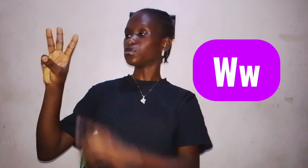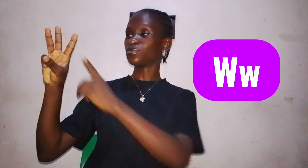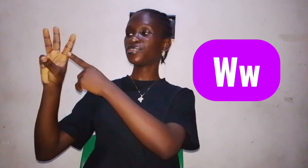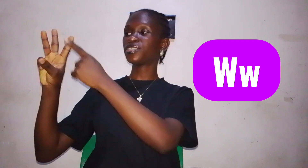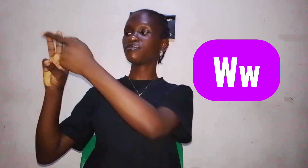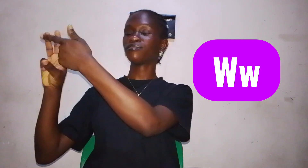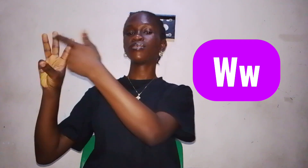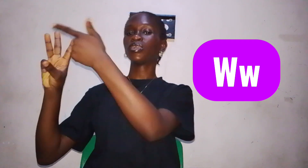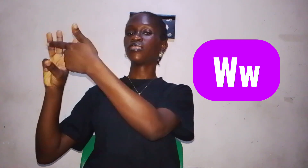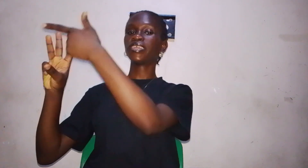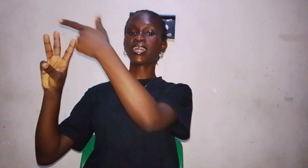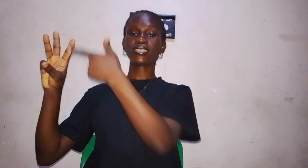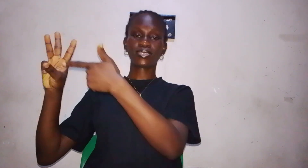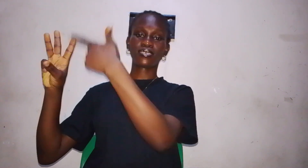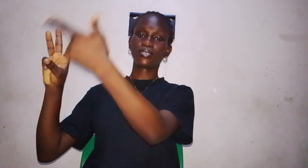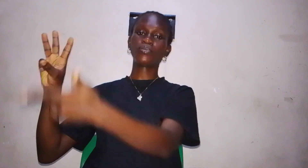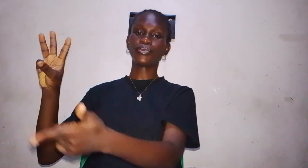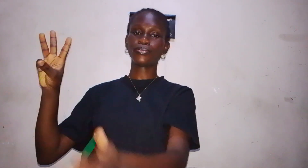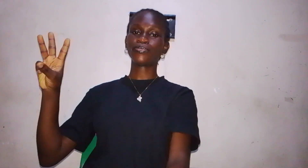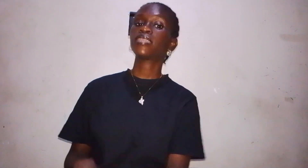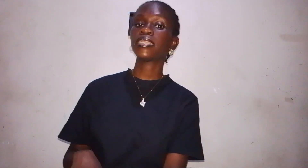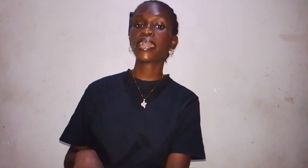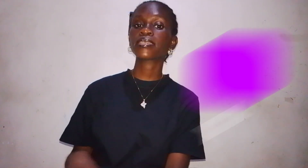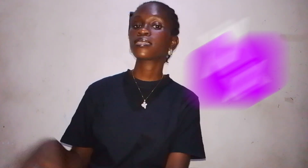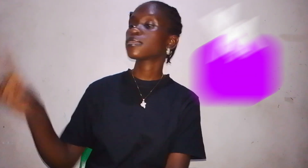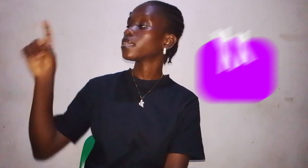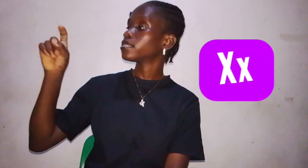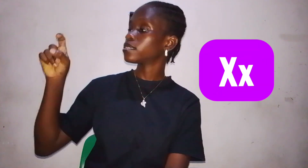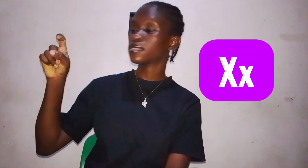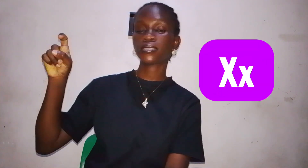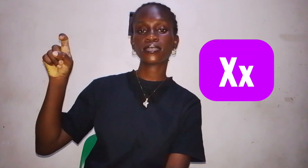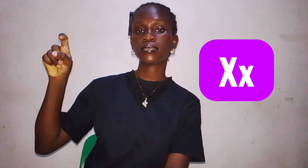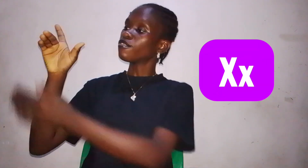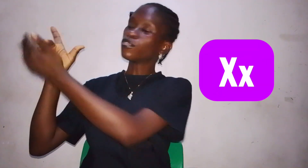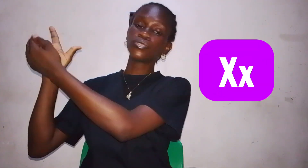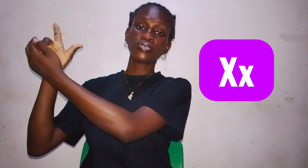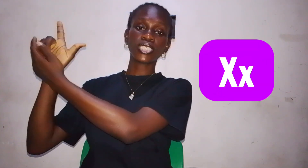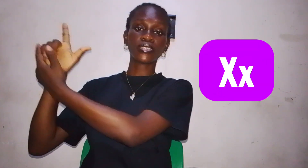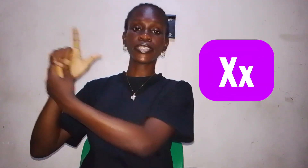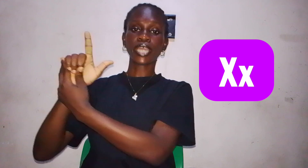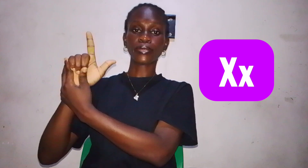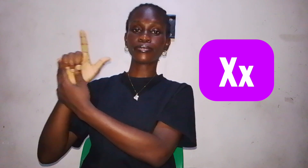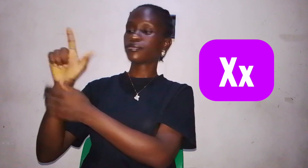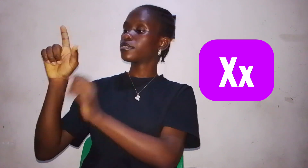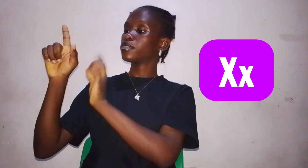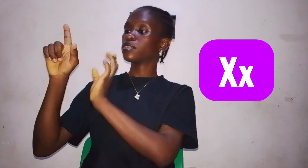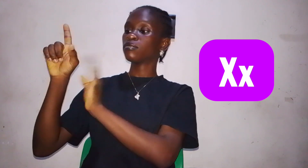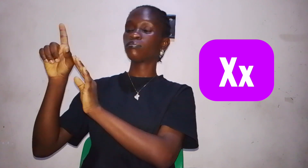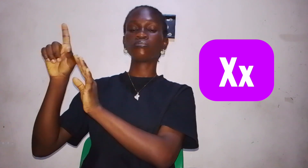W, three lines, W. Then X, like this. Fold these three down,